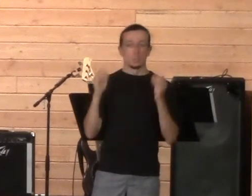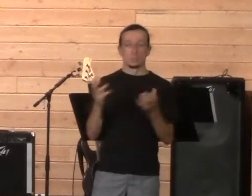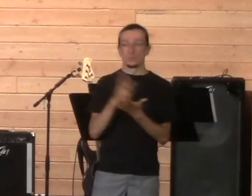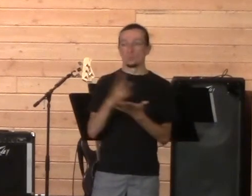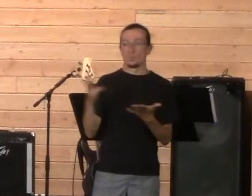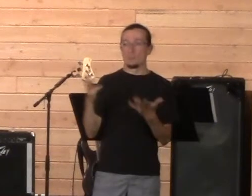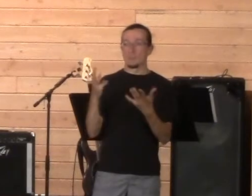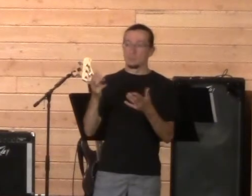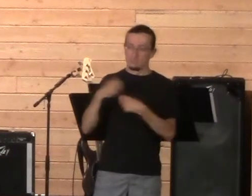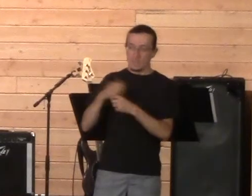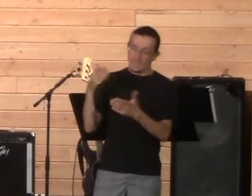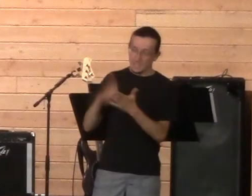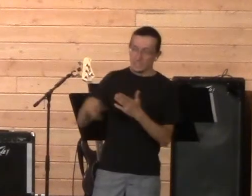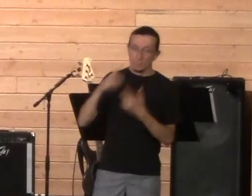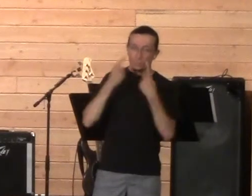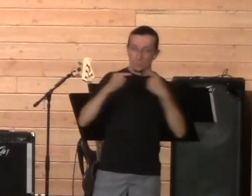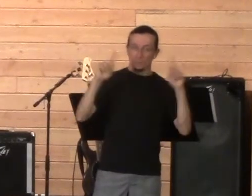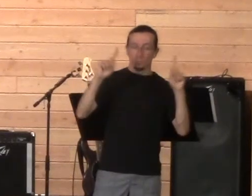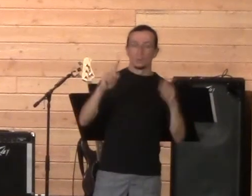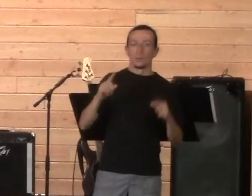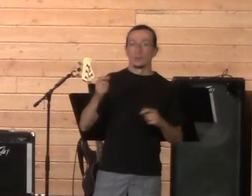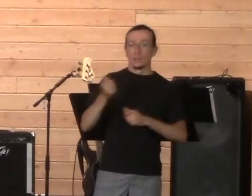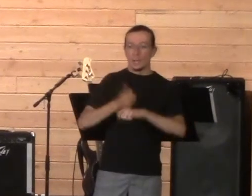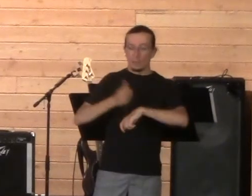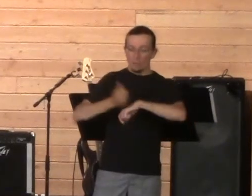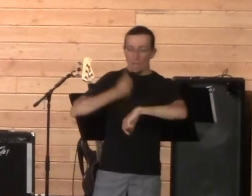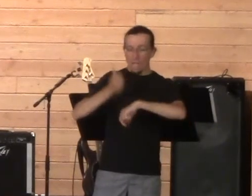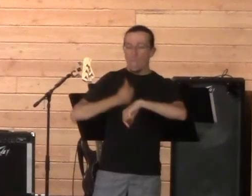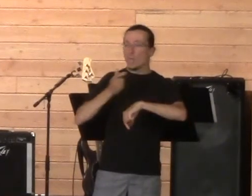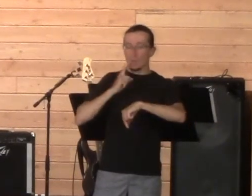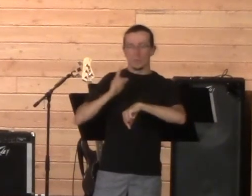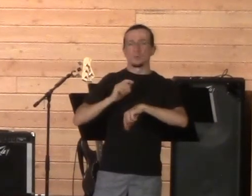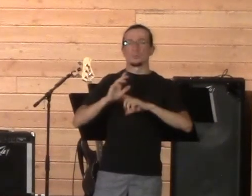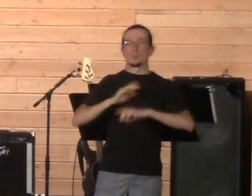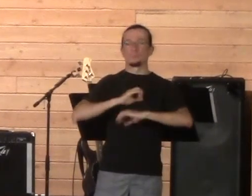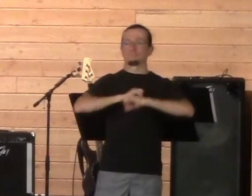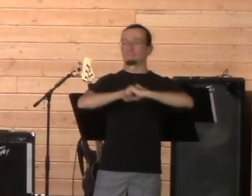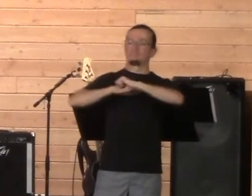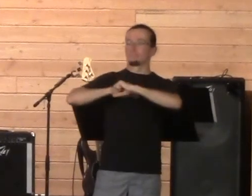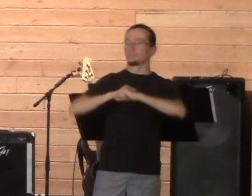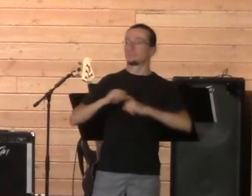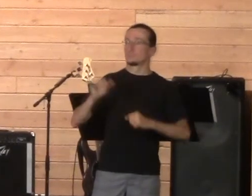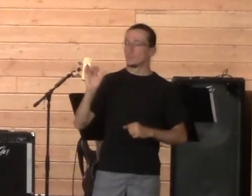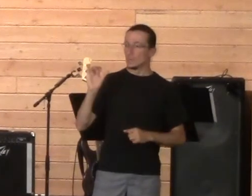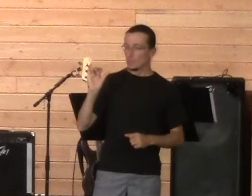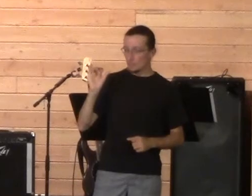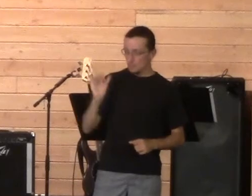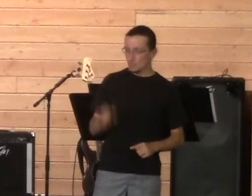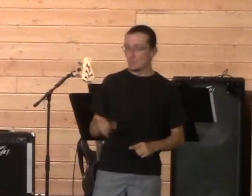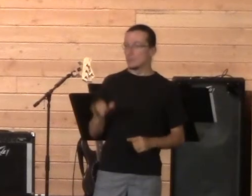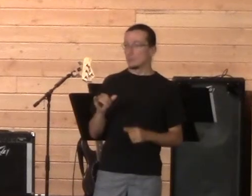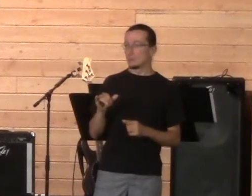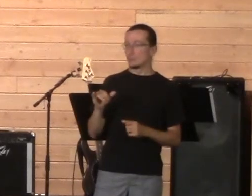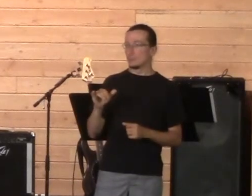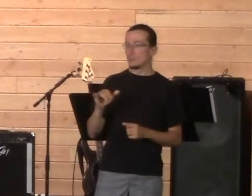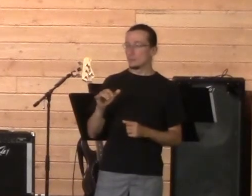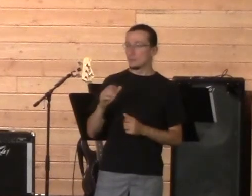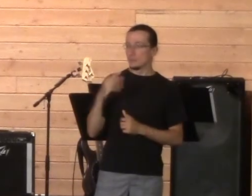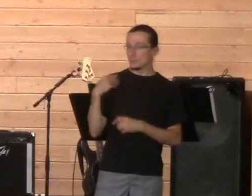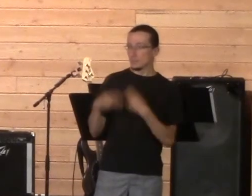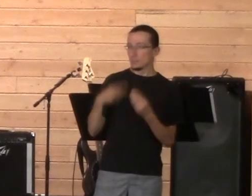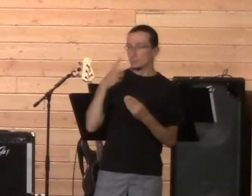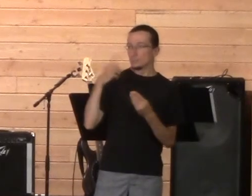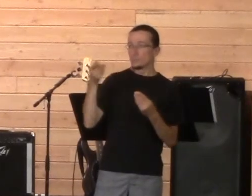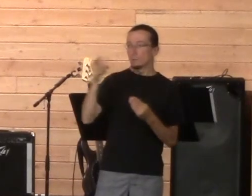you will prevail, and you will refute every tongue that accuses you. This is the heritage of the servants of the Lord, and it is